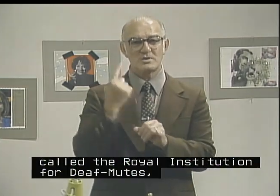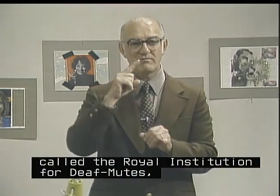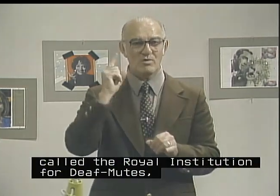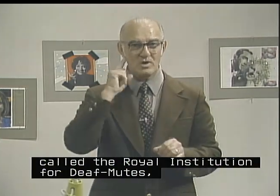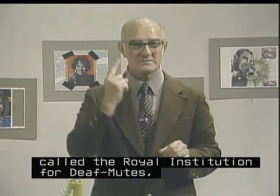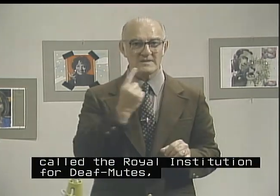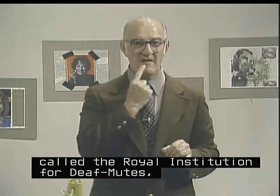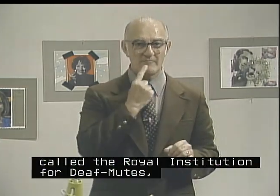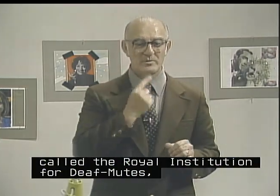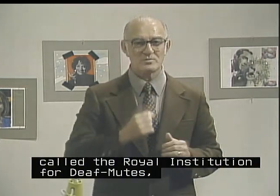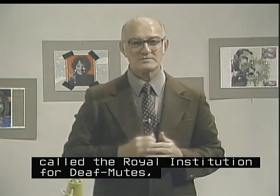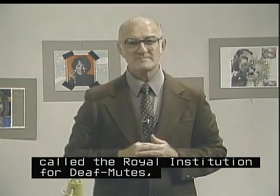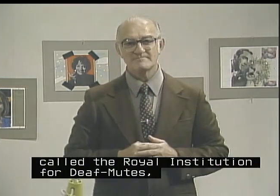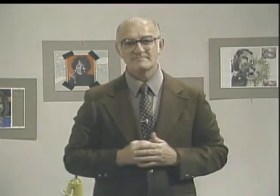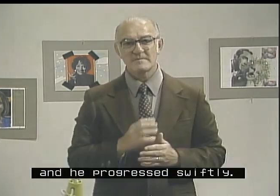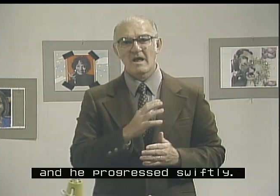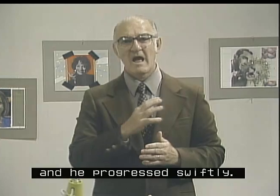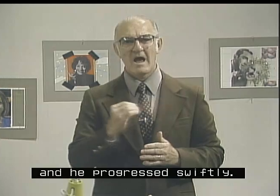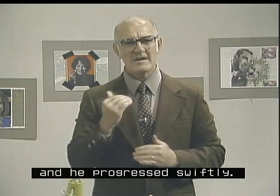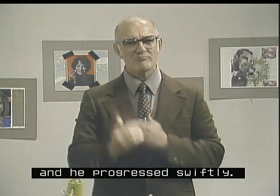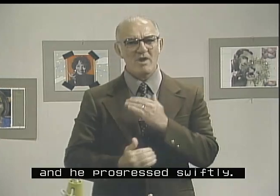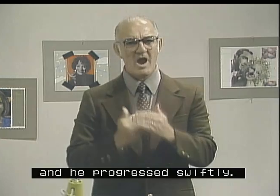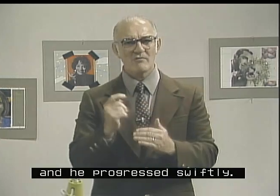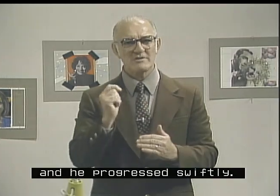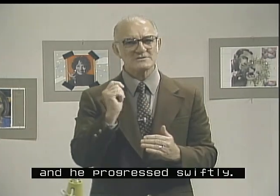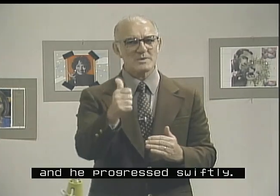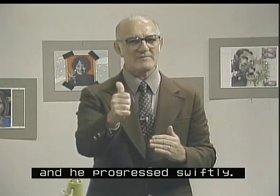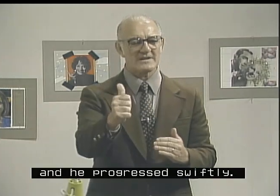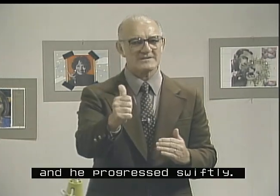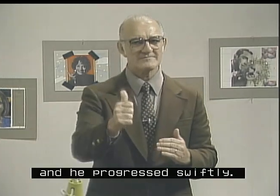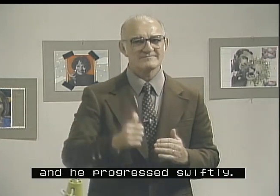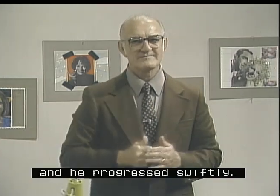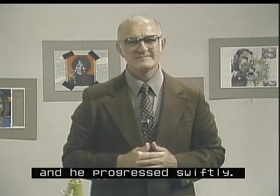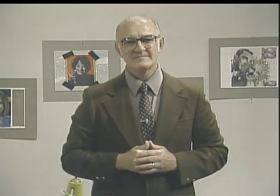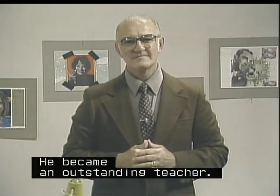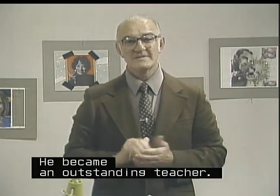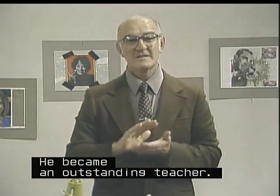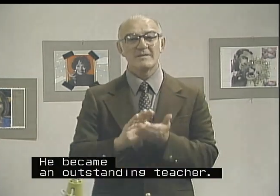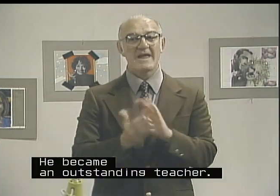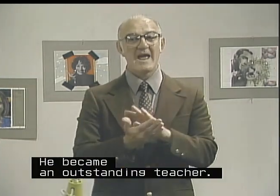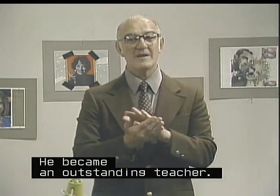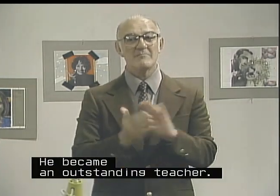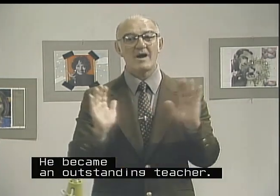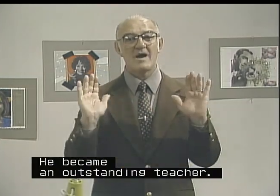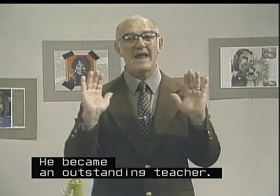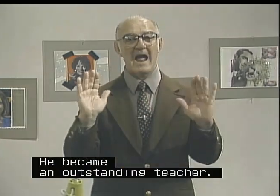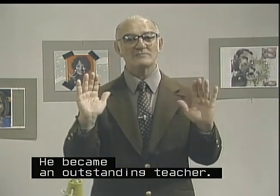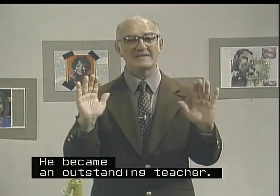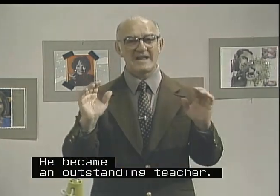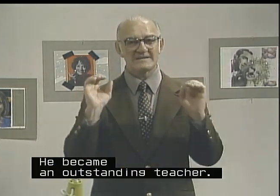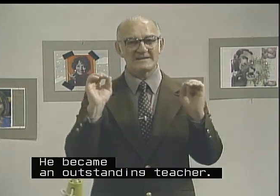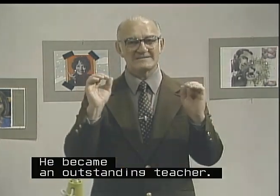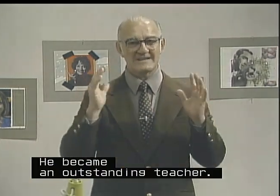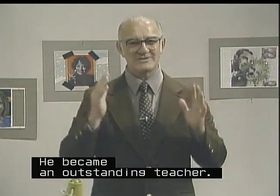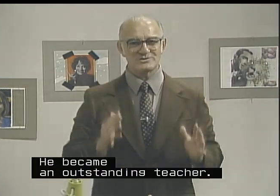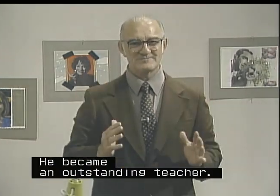for Deaf Mutes, and he progressed swiftly. He became an outstanding teacher.